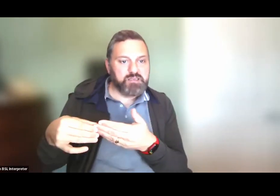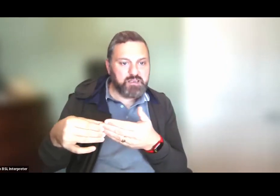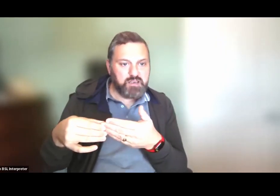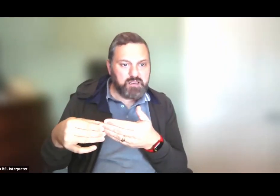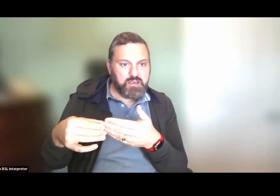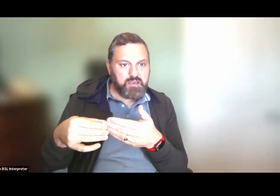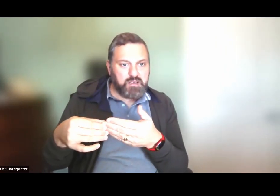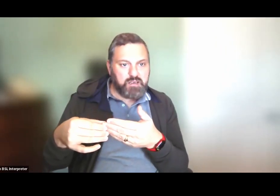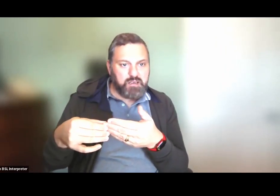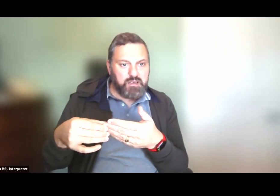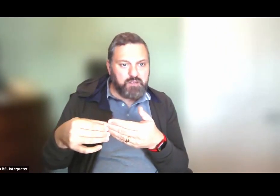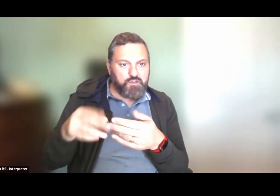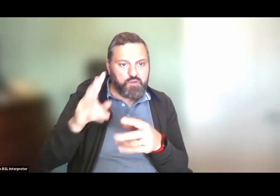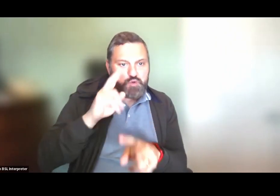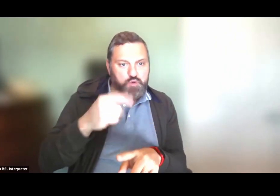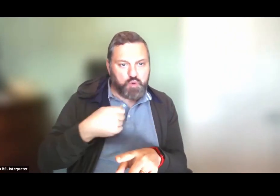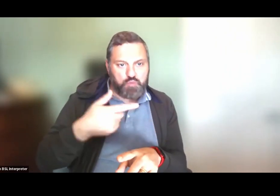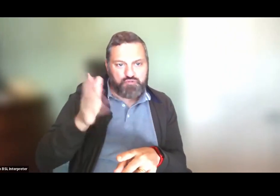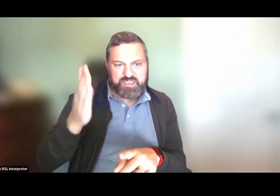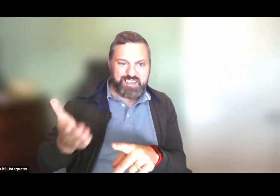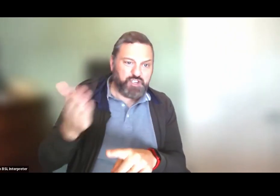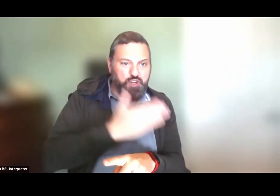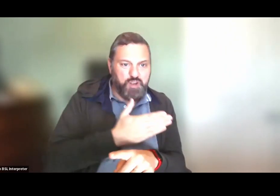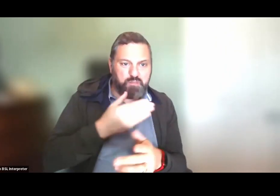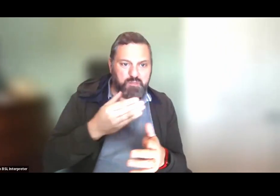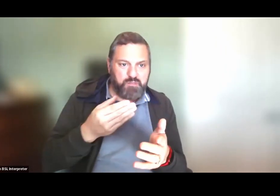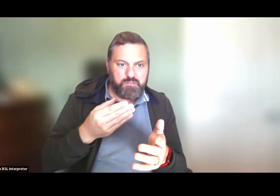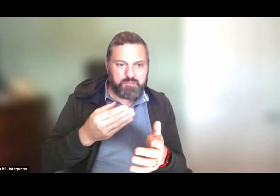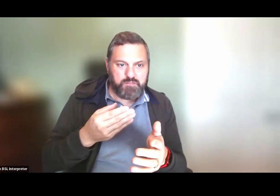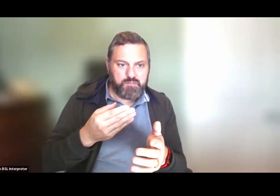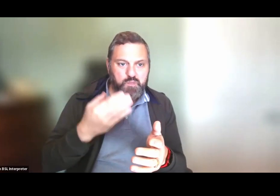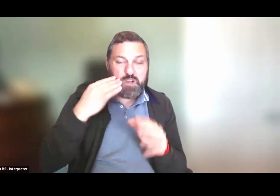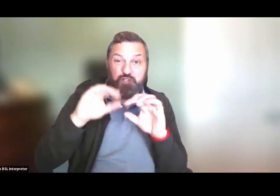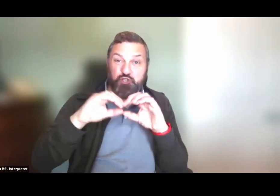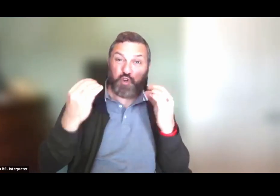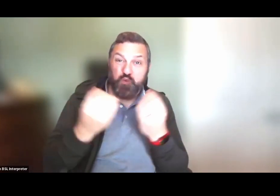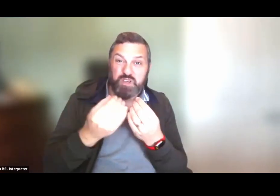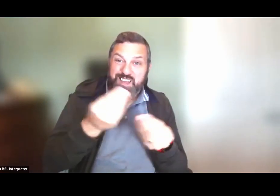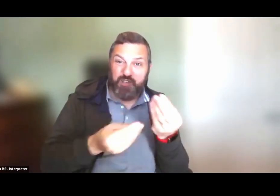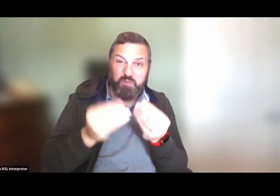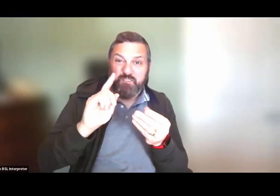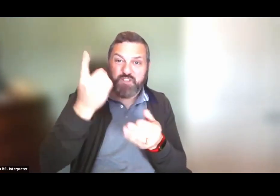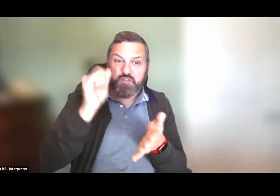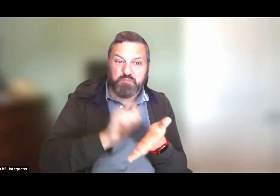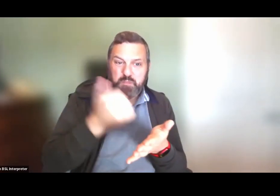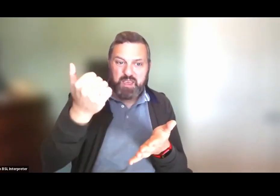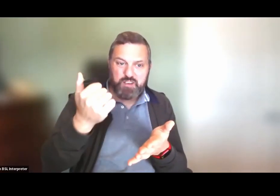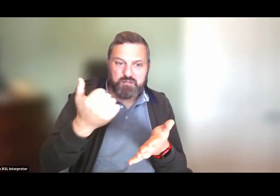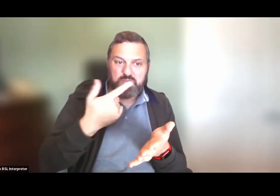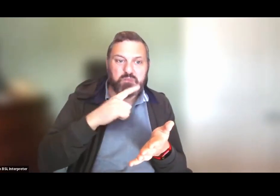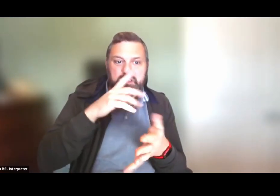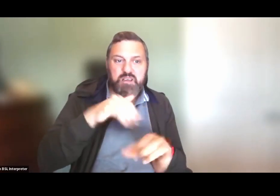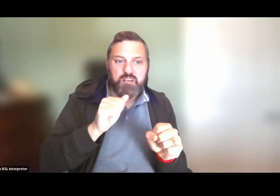If you saw the presentation I gave earlier this morning, the first thing that happened when Doughnut Economics was published was people just started playing with